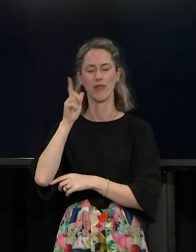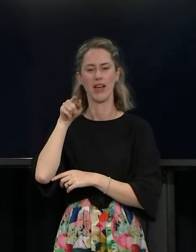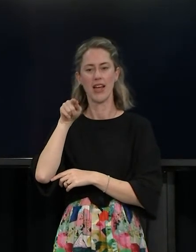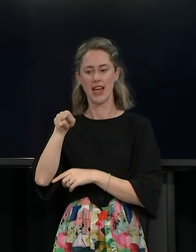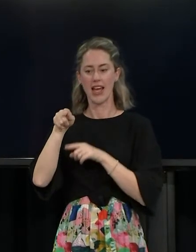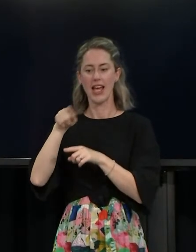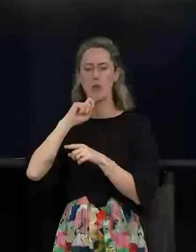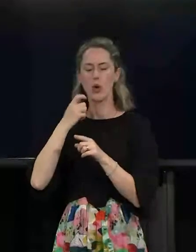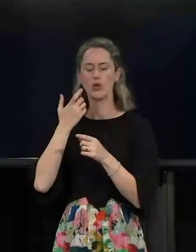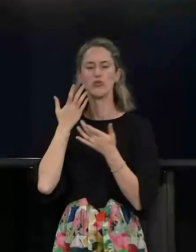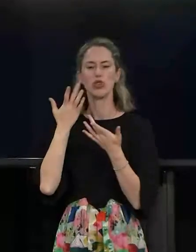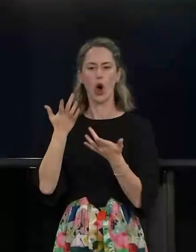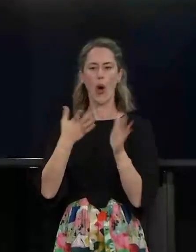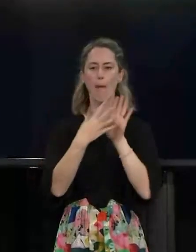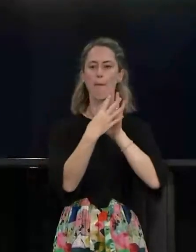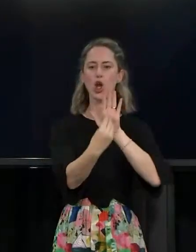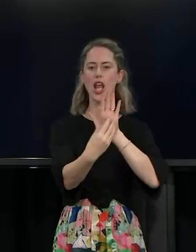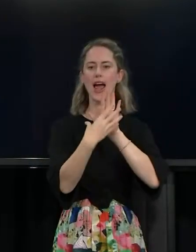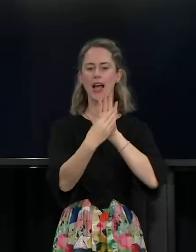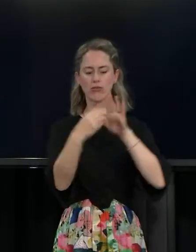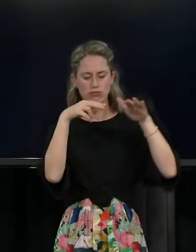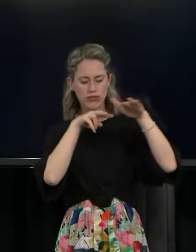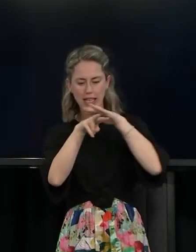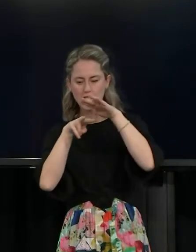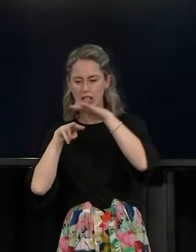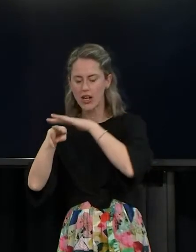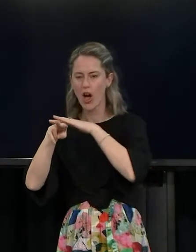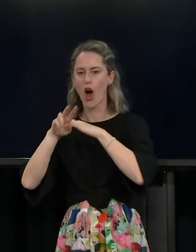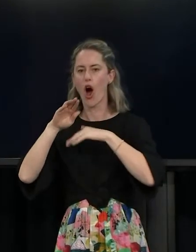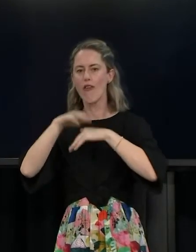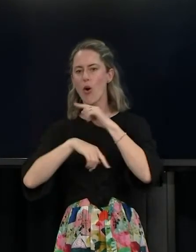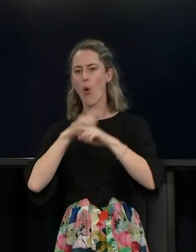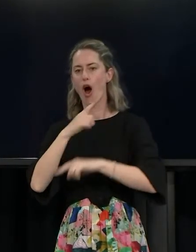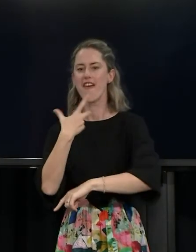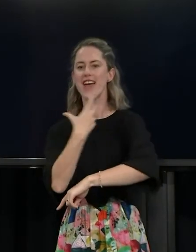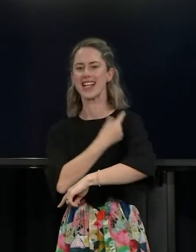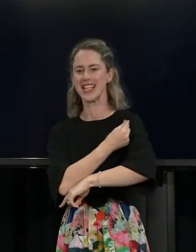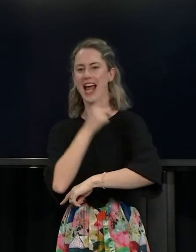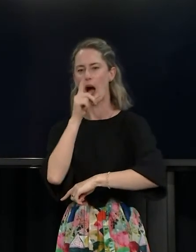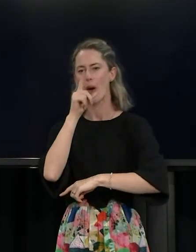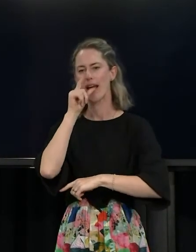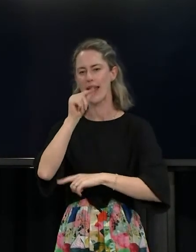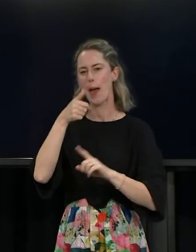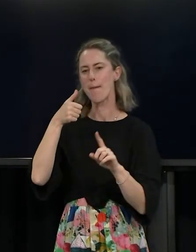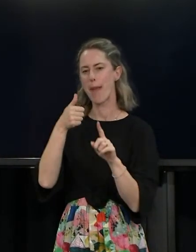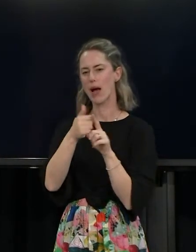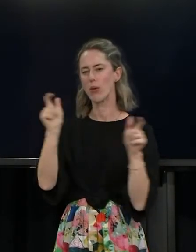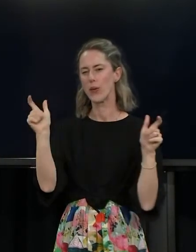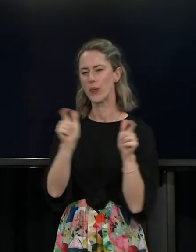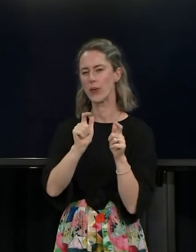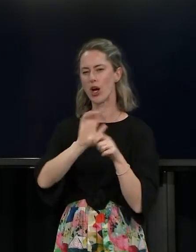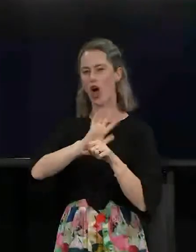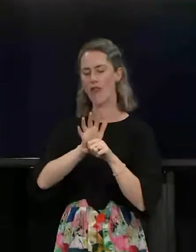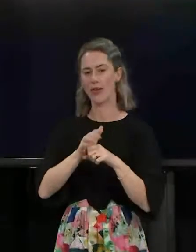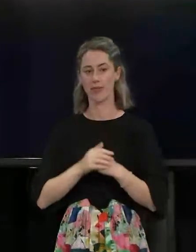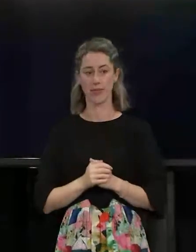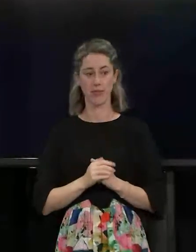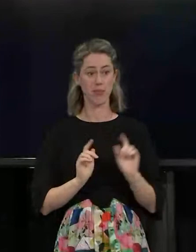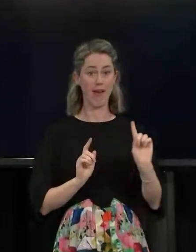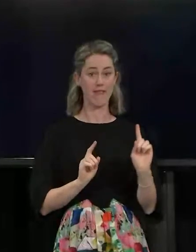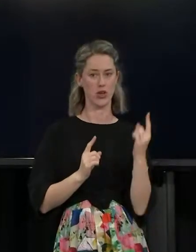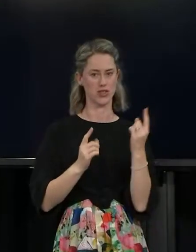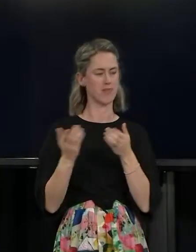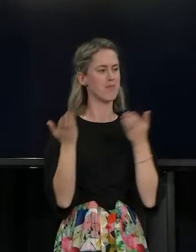have completed on the impact that vaccinations can have on COVID-19. But first, let's come to